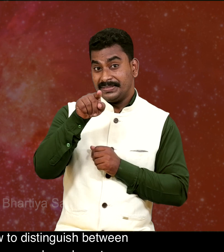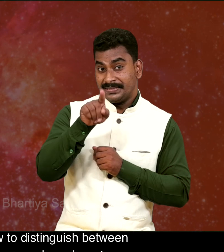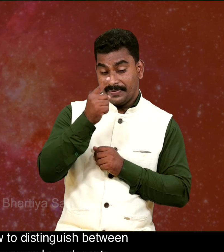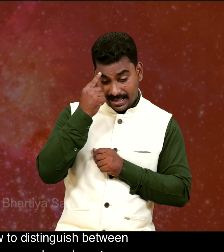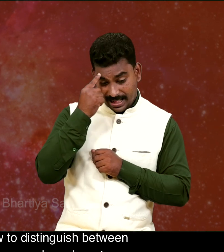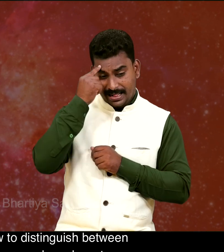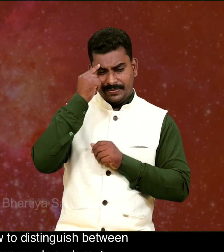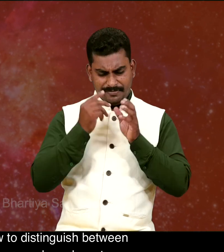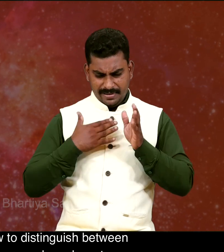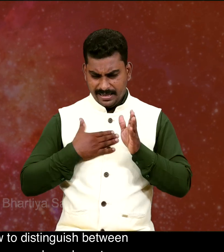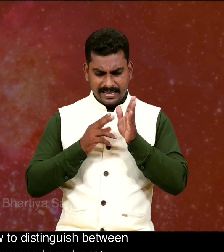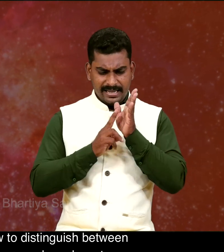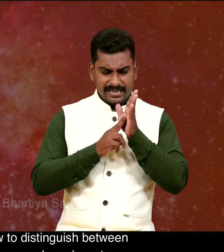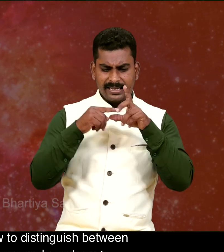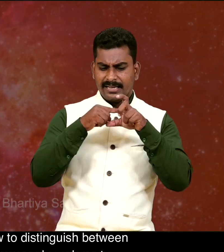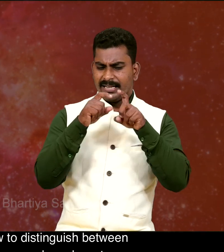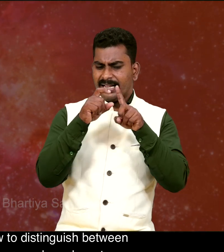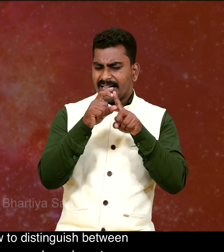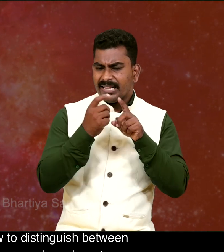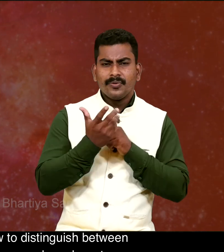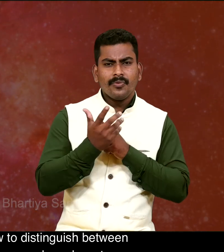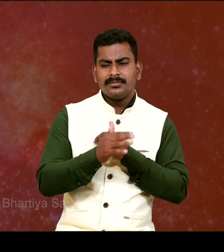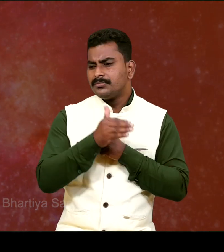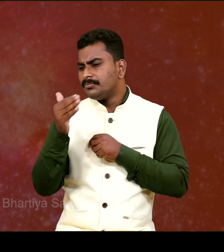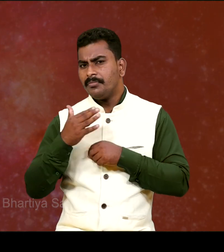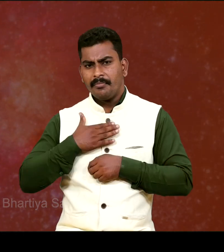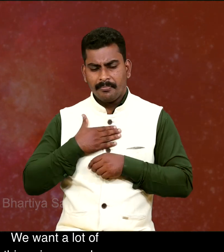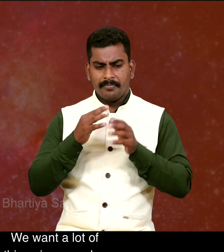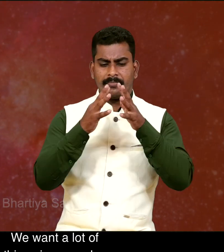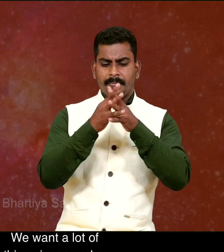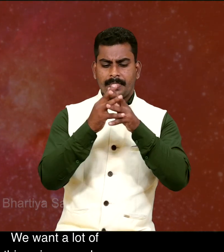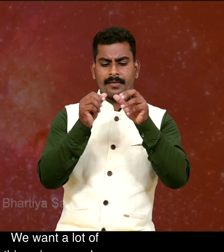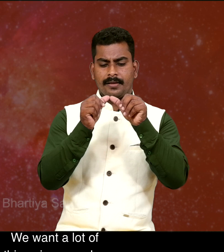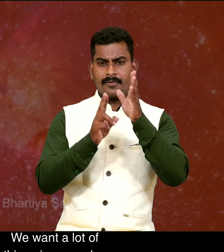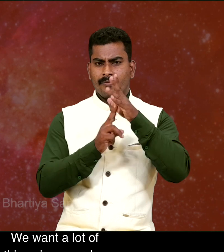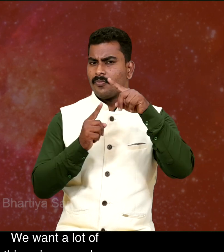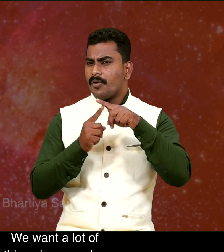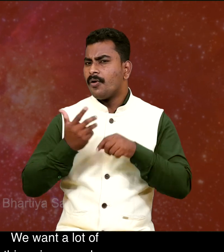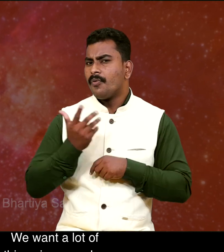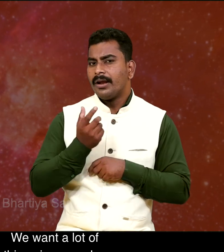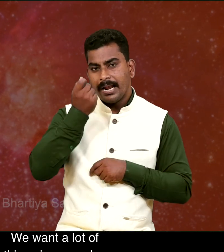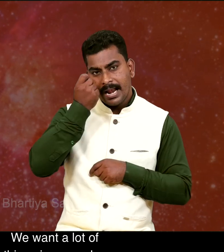our needs and wants. We want a lot of things in our life every